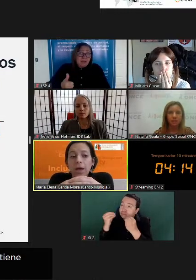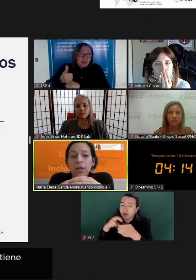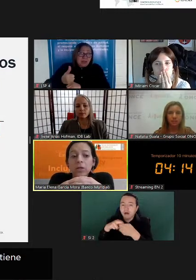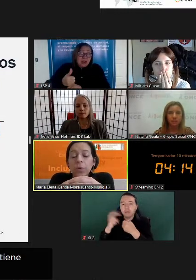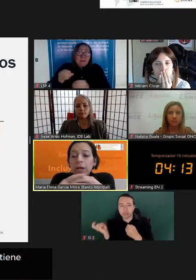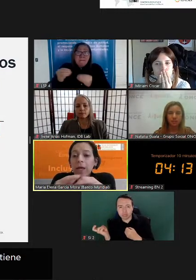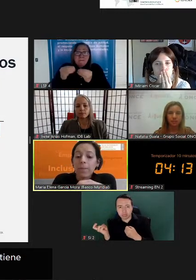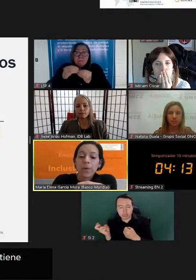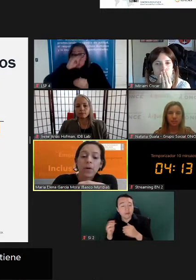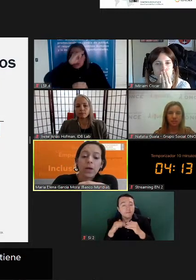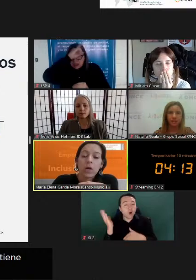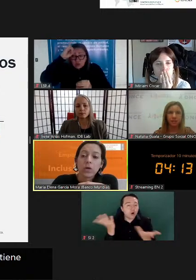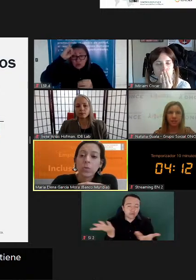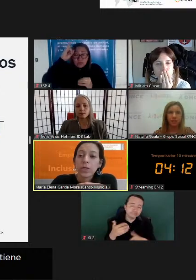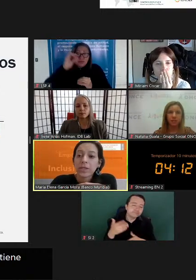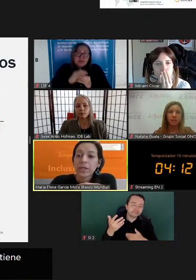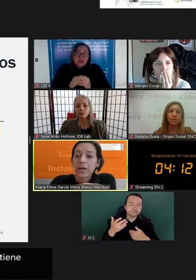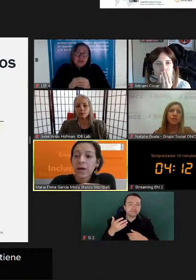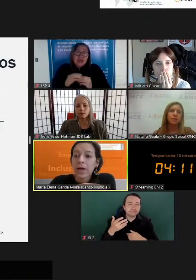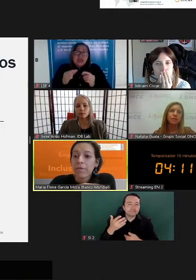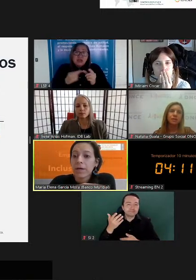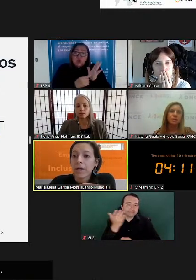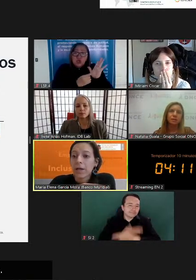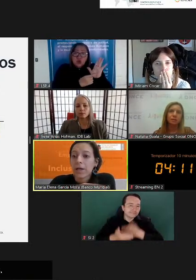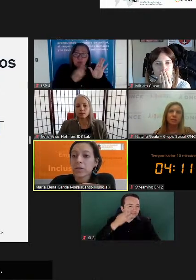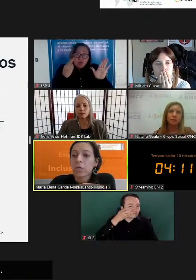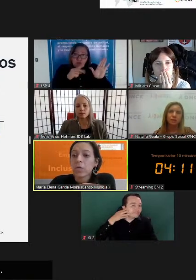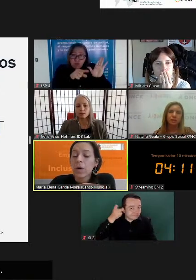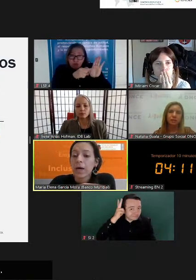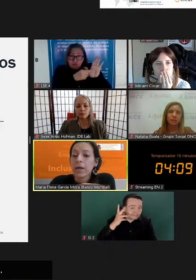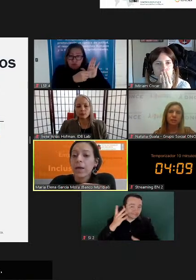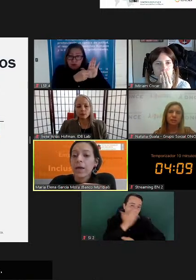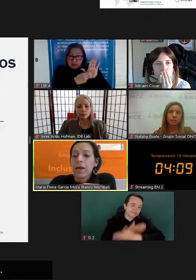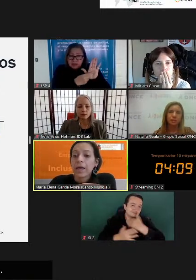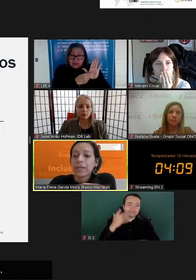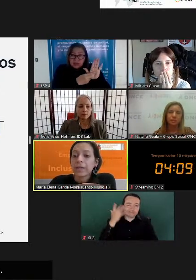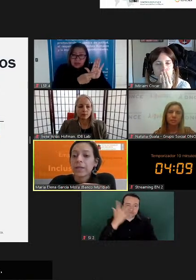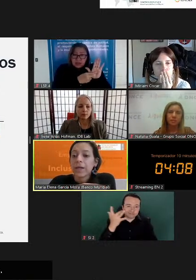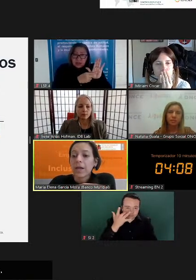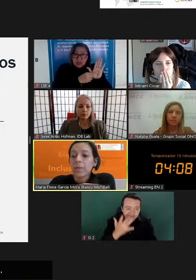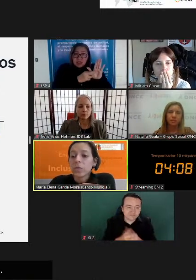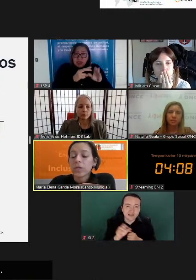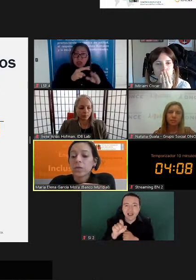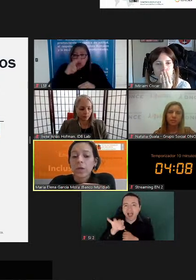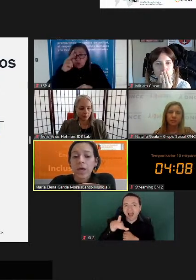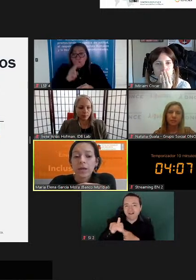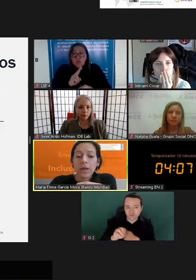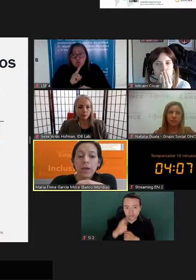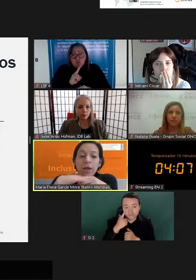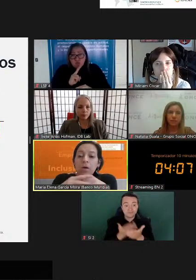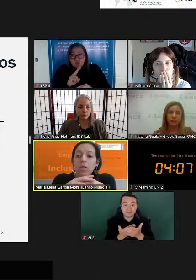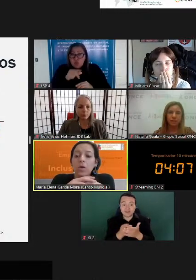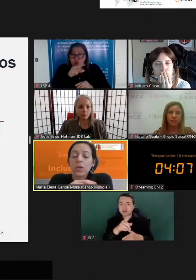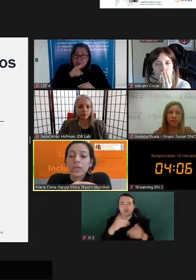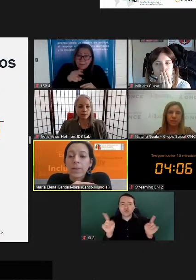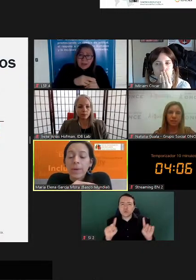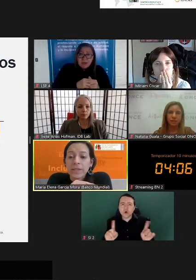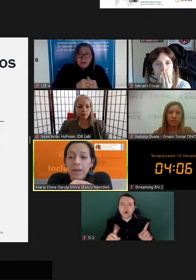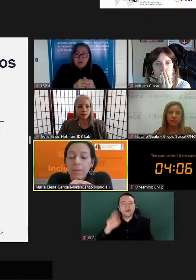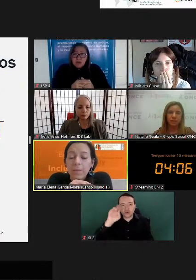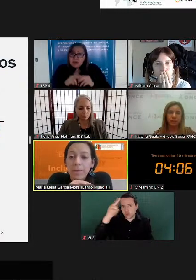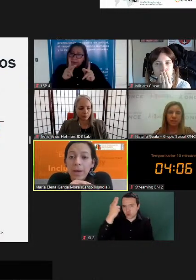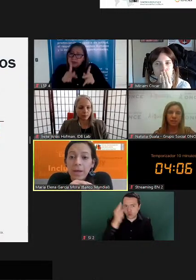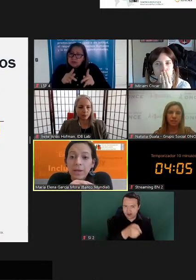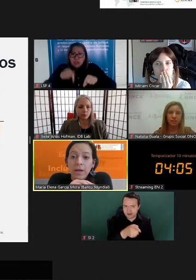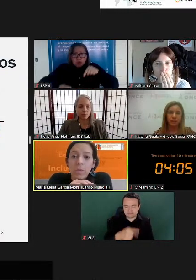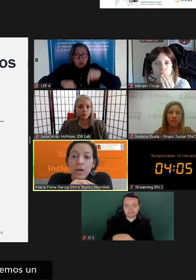studies of dropping off and it's even higher of their indigenous overall for descendants this shows in the case of uruguay is that the